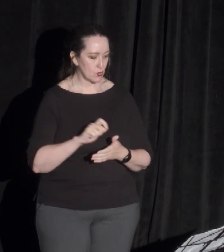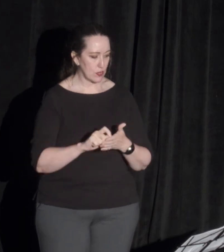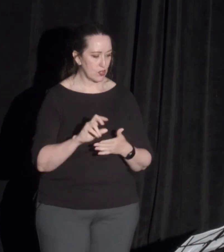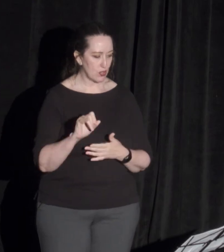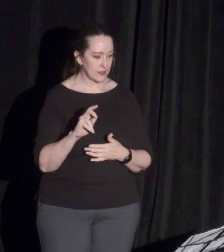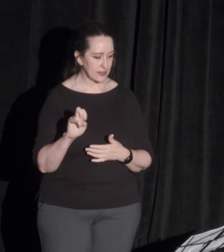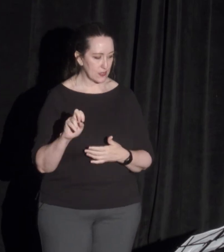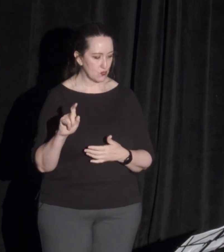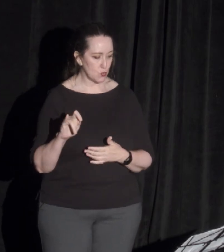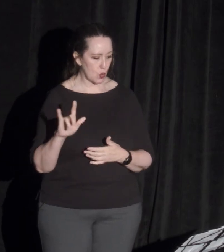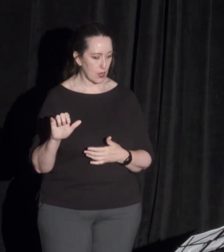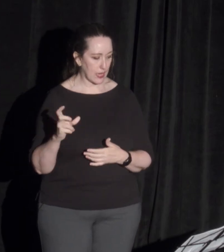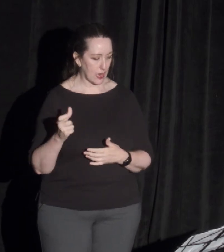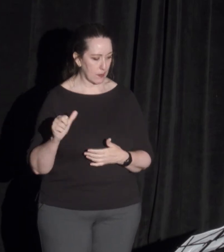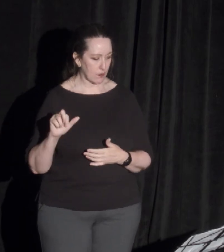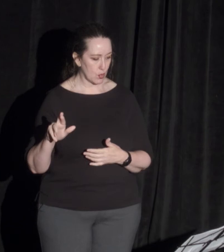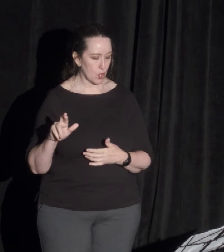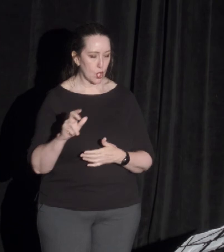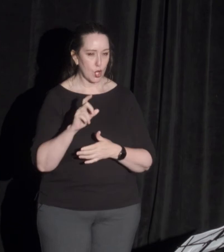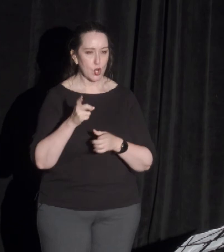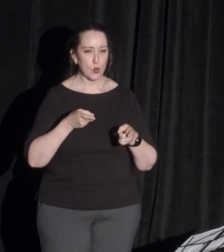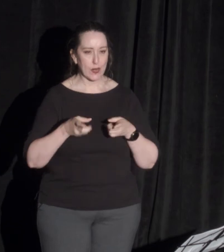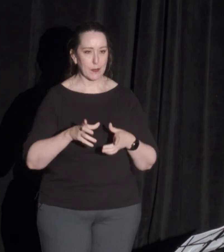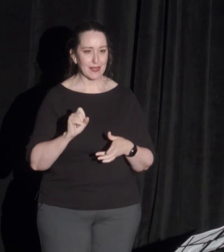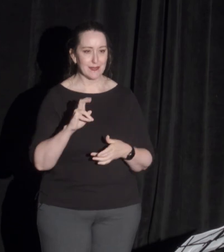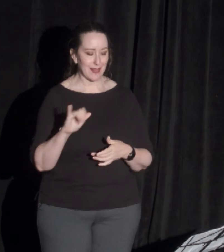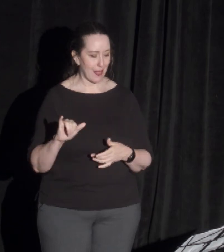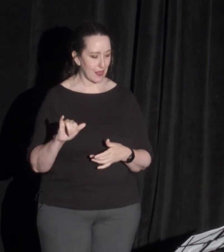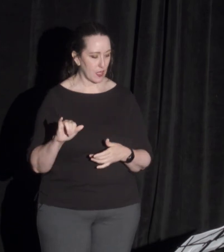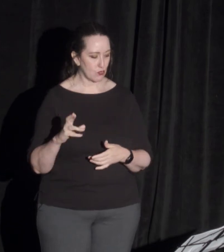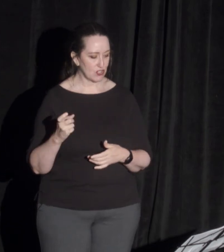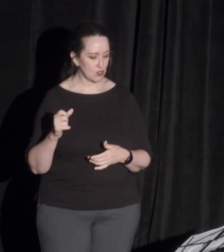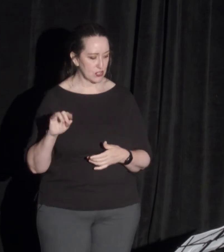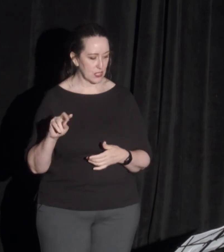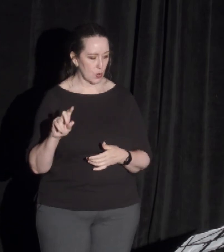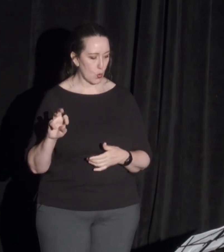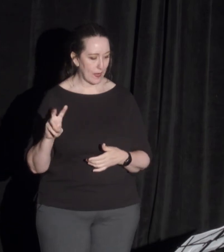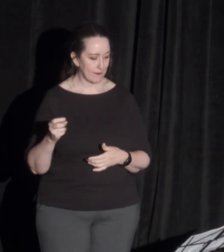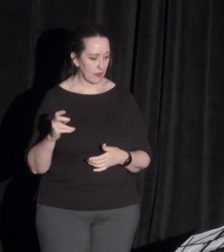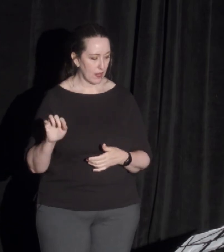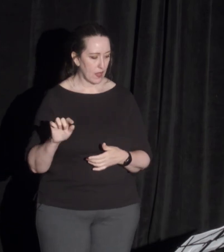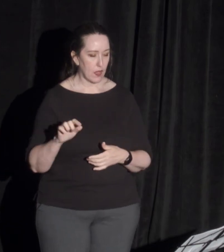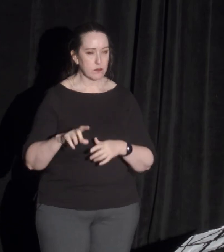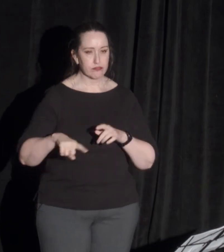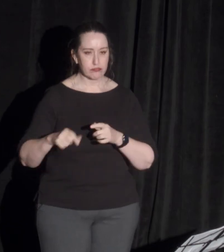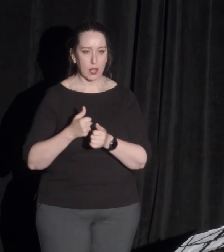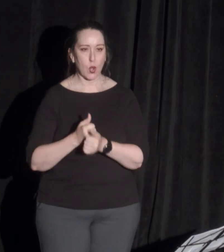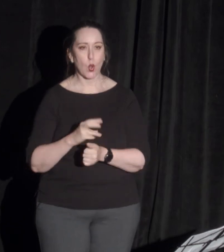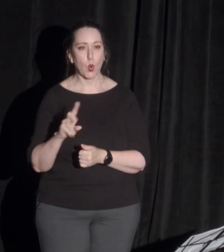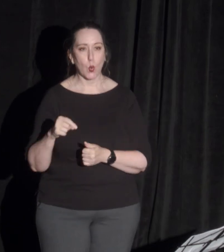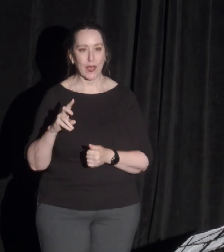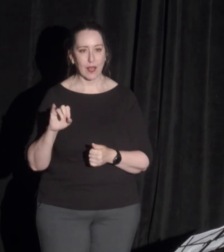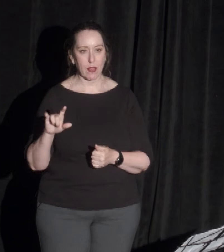Gilmer, directed by Sally Richardson Whitfield, based on the Wheel of Time series by Robert Jordan, Amazon